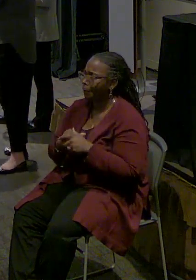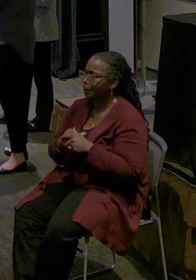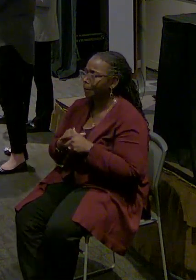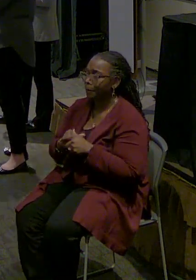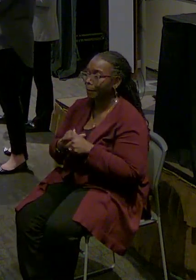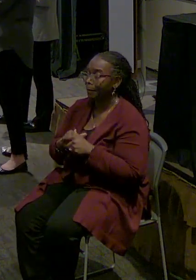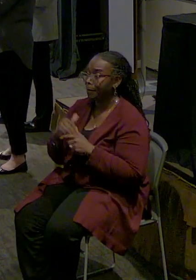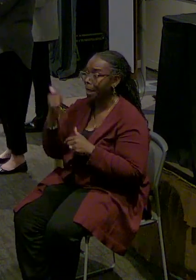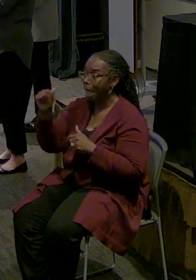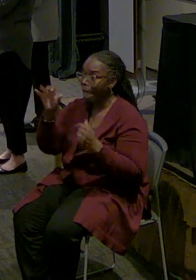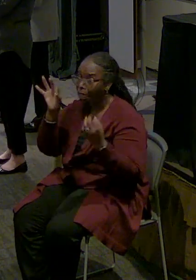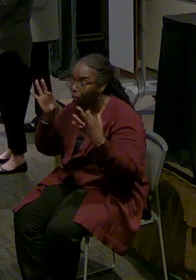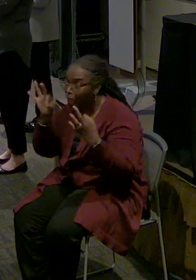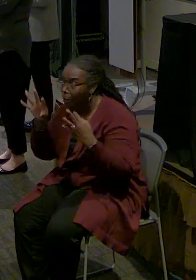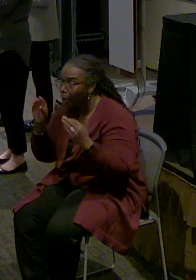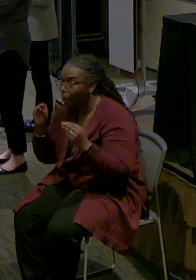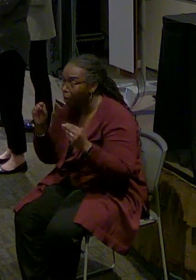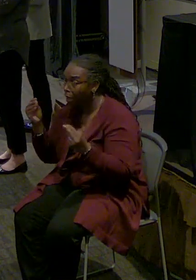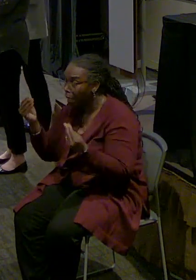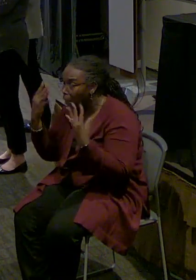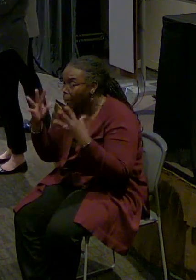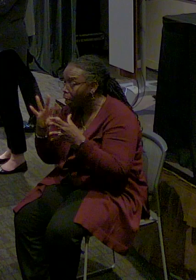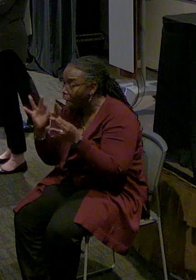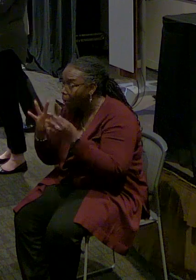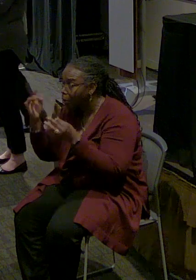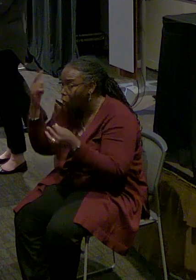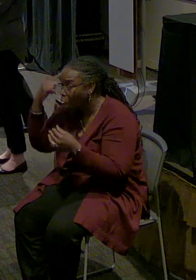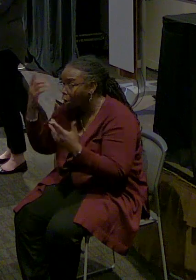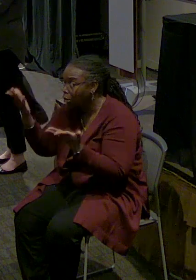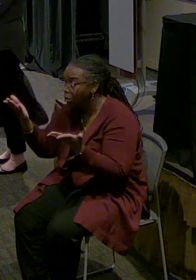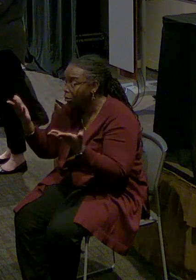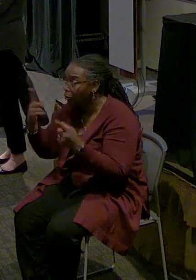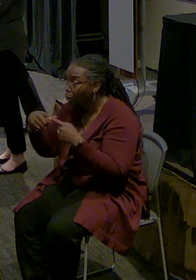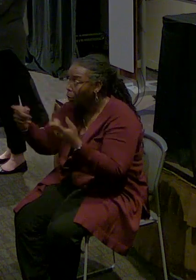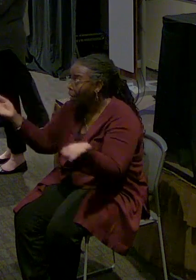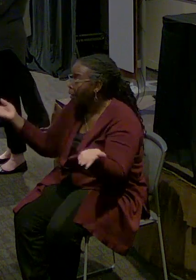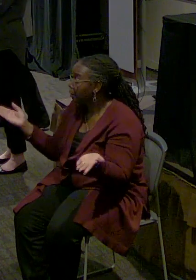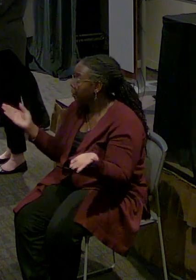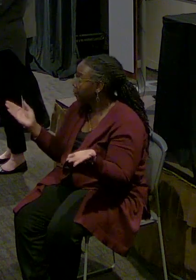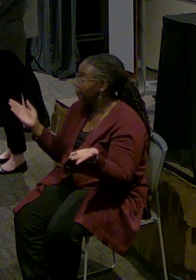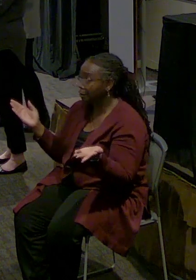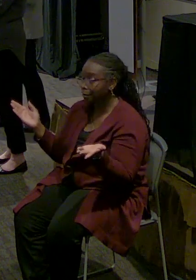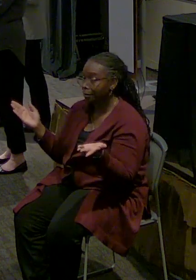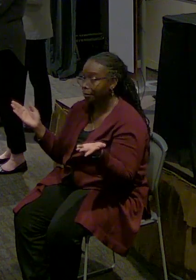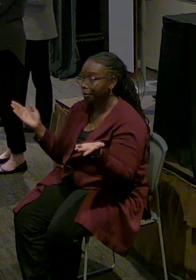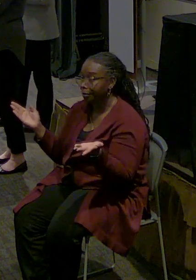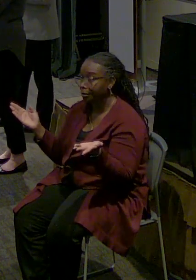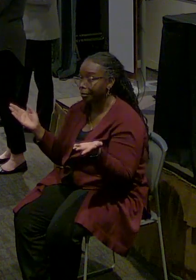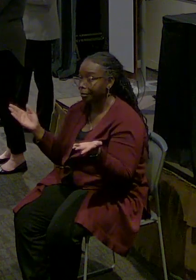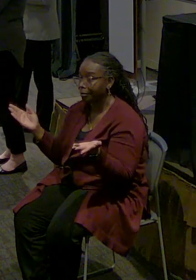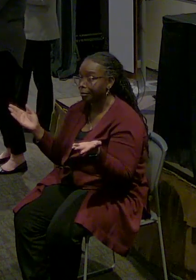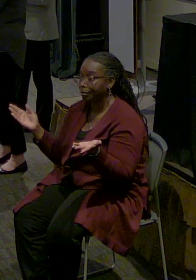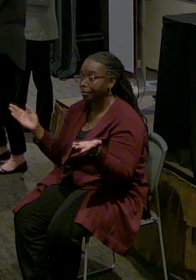any feedback, input, comments, thoughts from you guys?